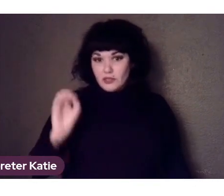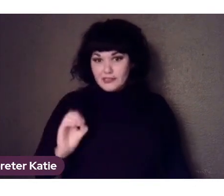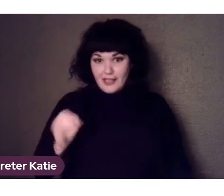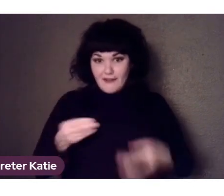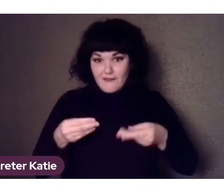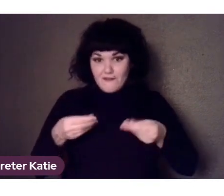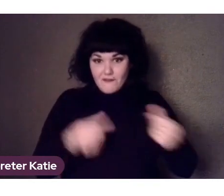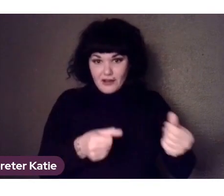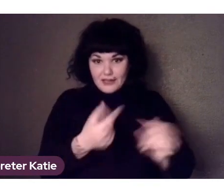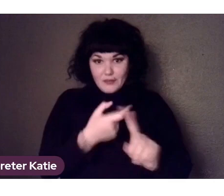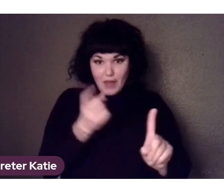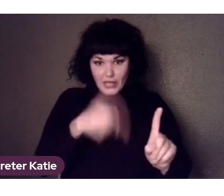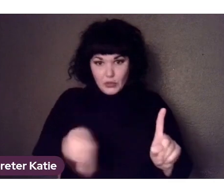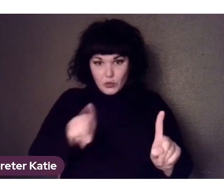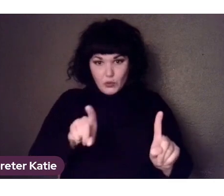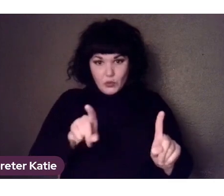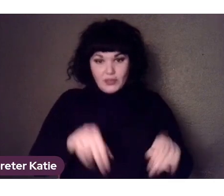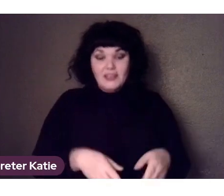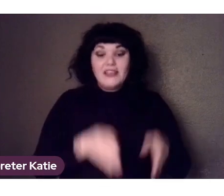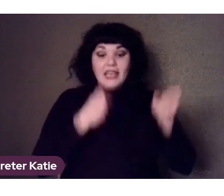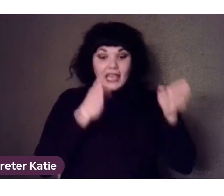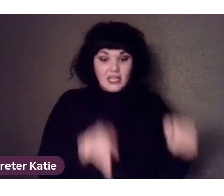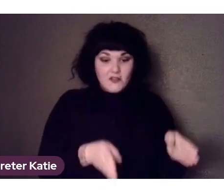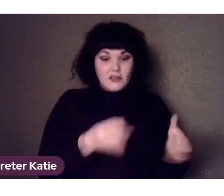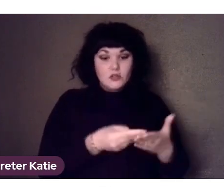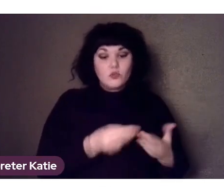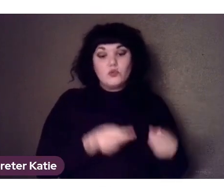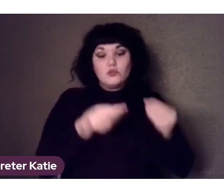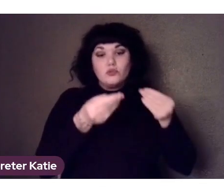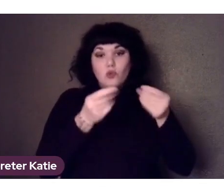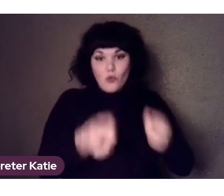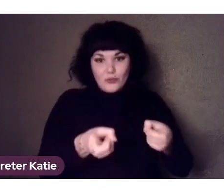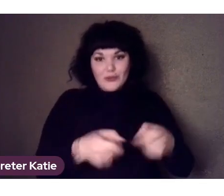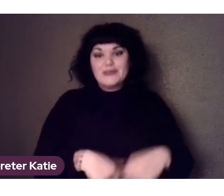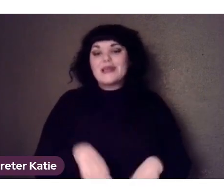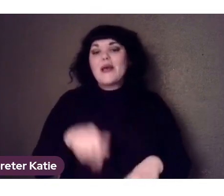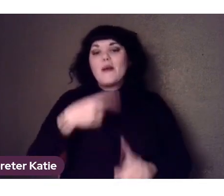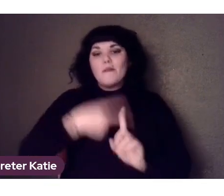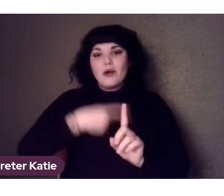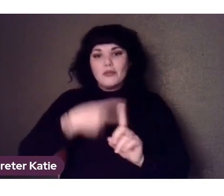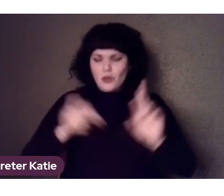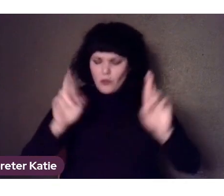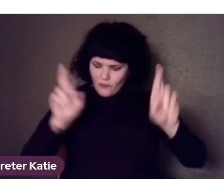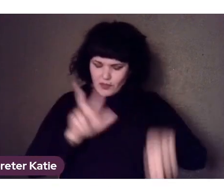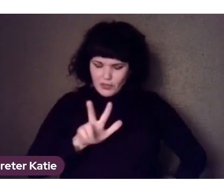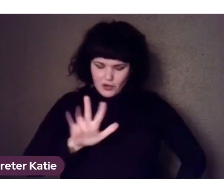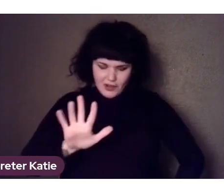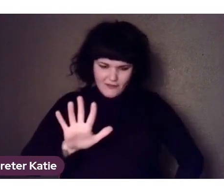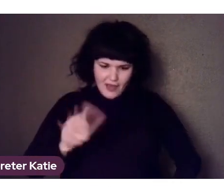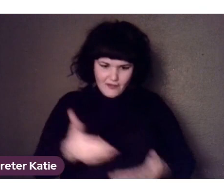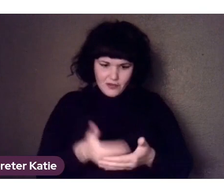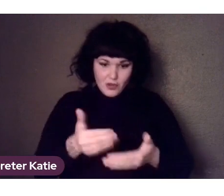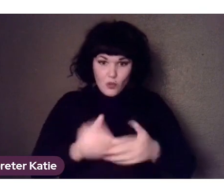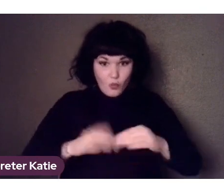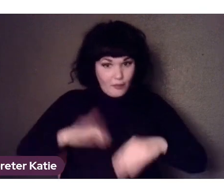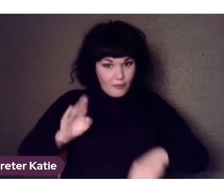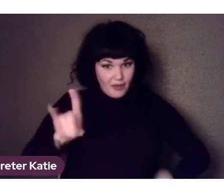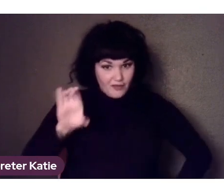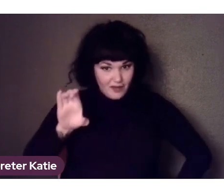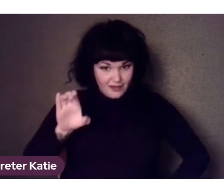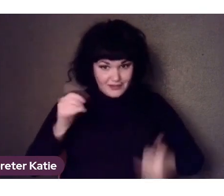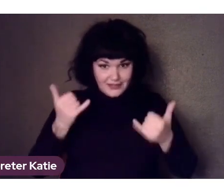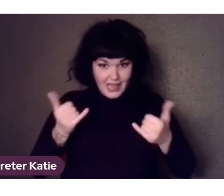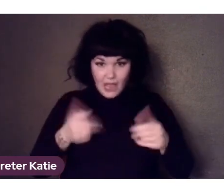individual donors, monthly donors, hopefully 35 new ones this year. We're already above 100. I mean, I would love to have like every